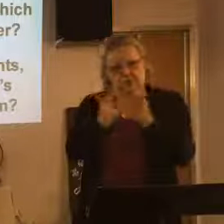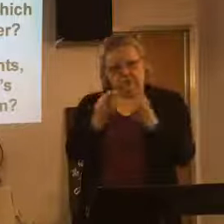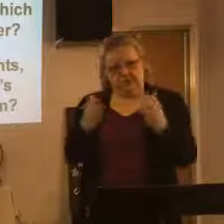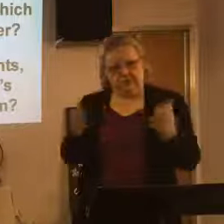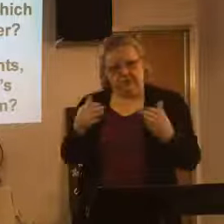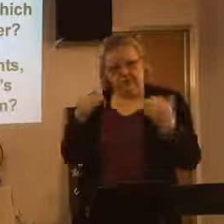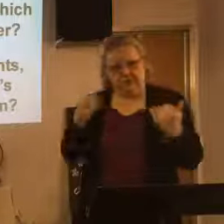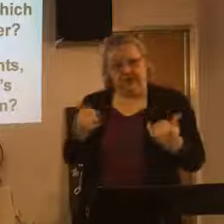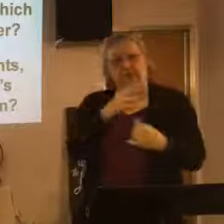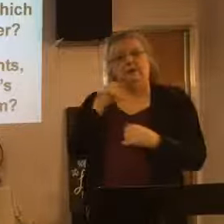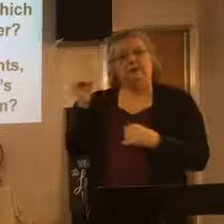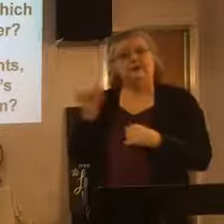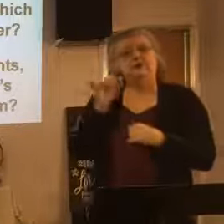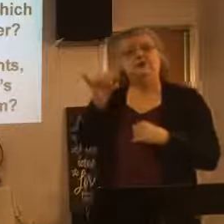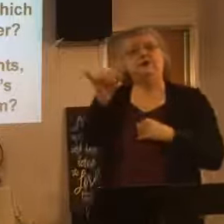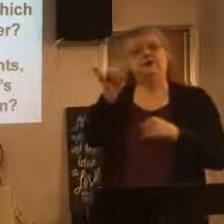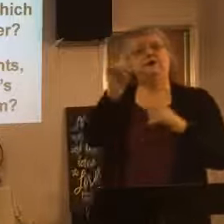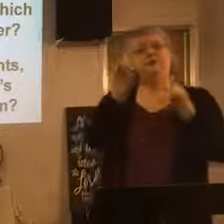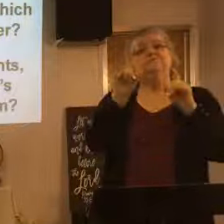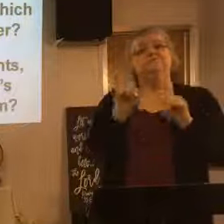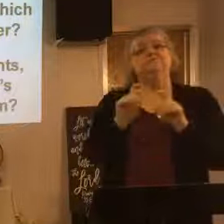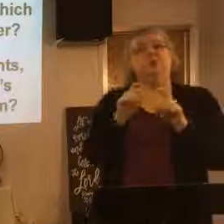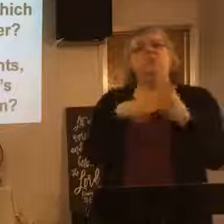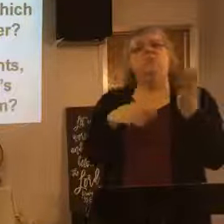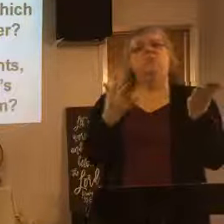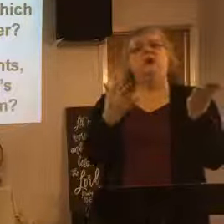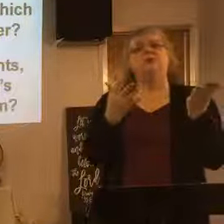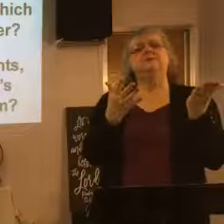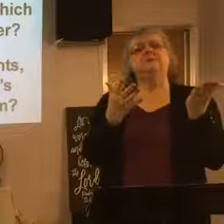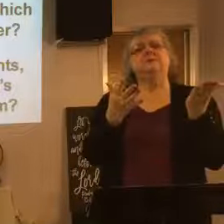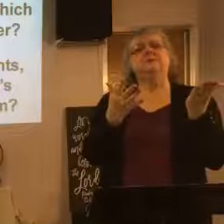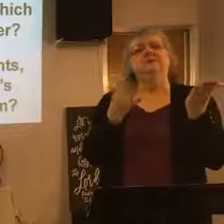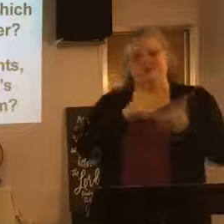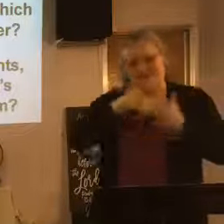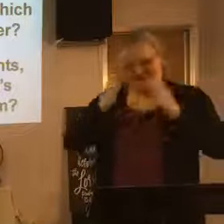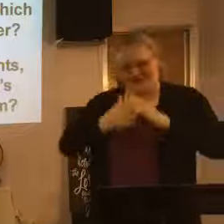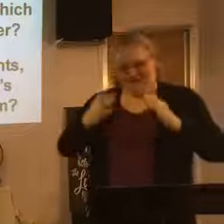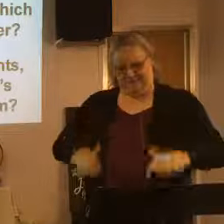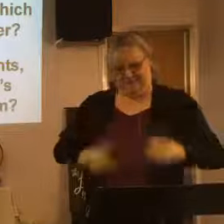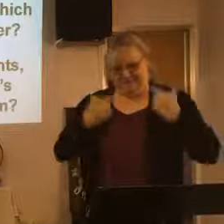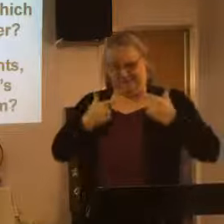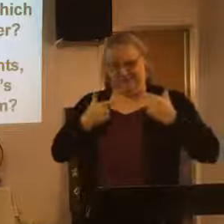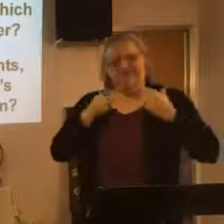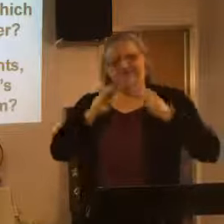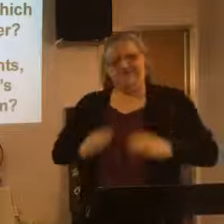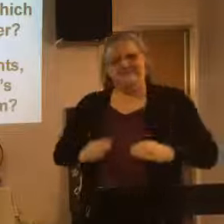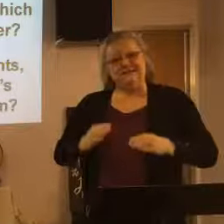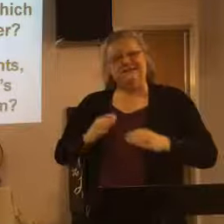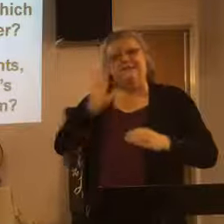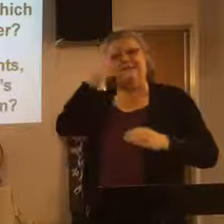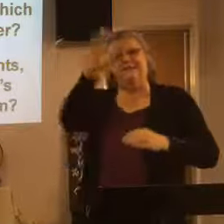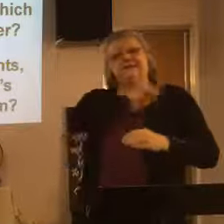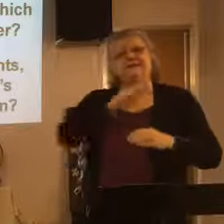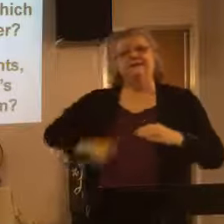now and eternity? It's to become and live out as a citizen of the kingdom of